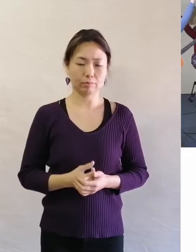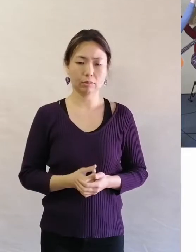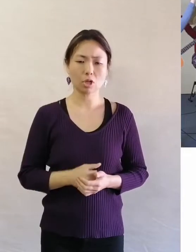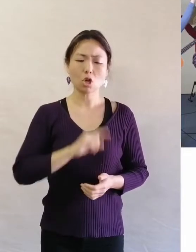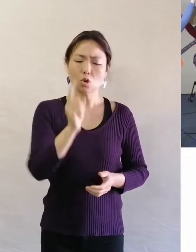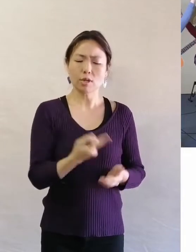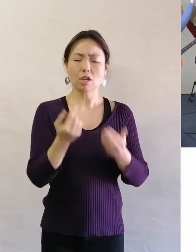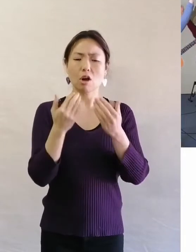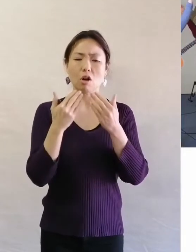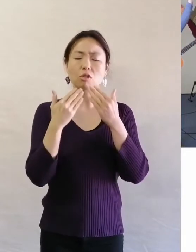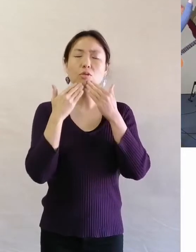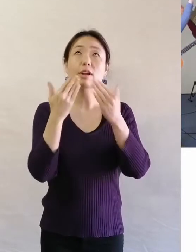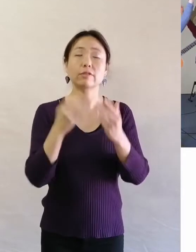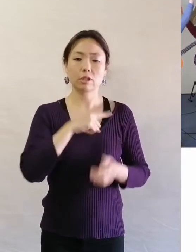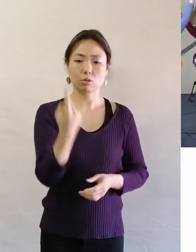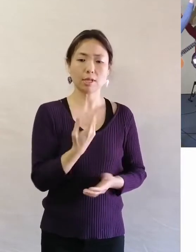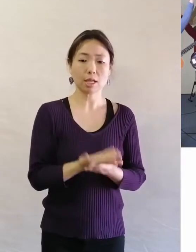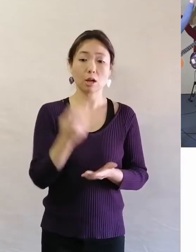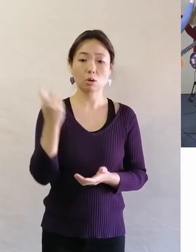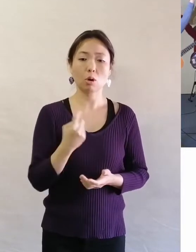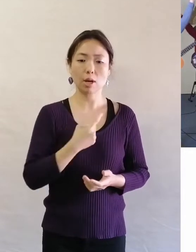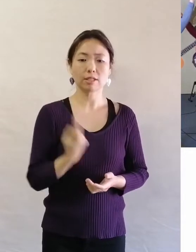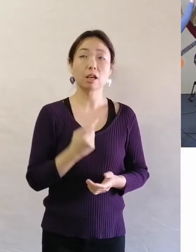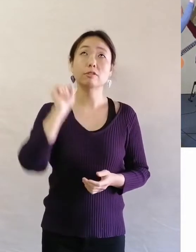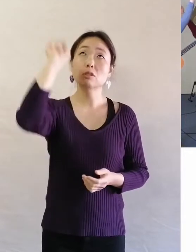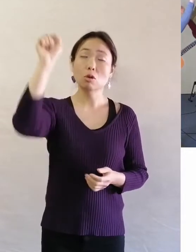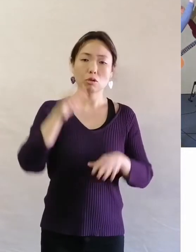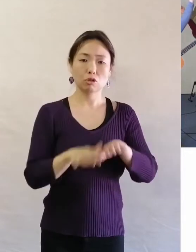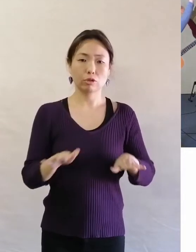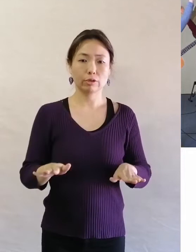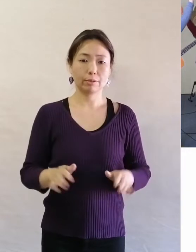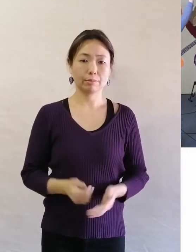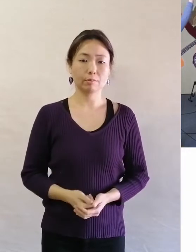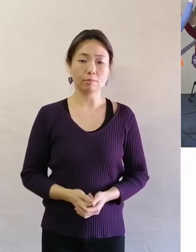We are so grateful that we can call ourselves your children.